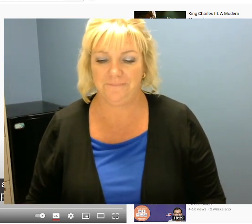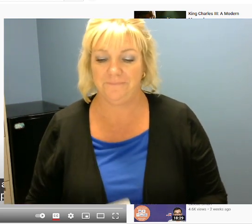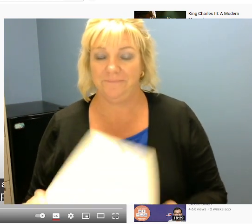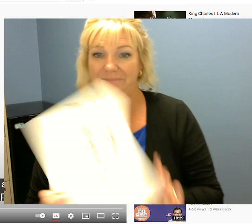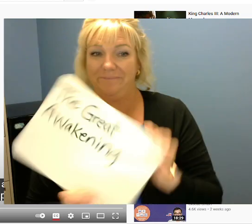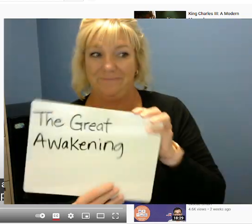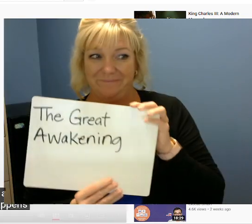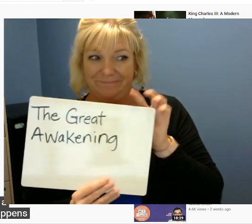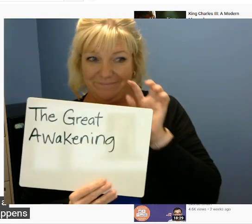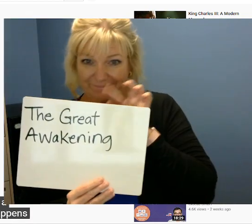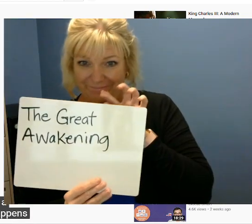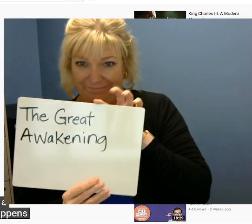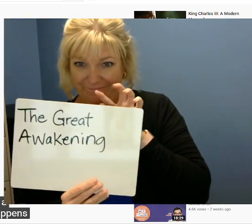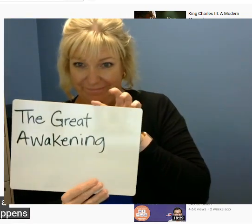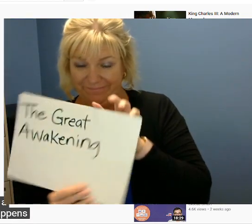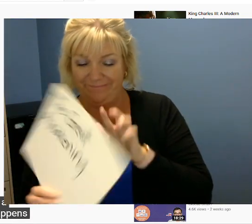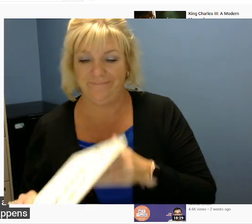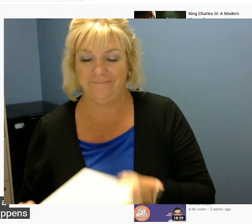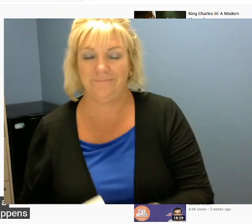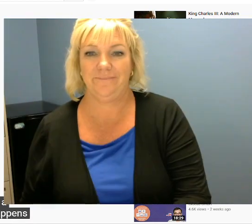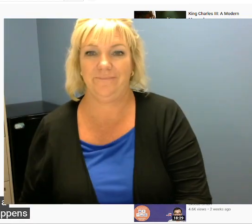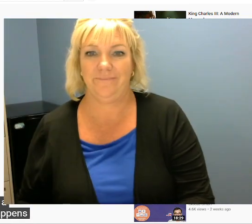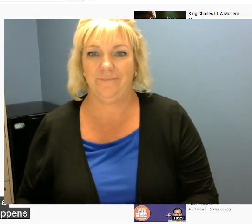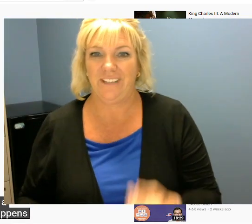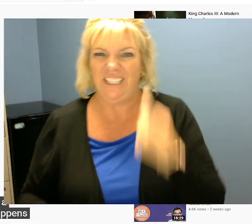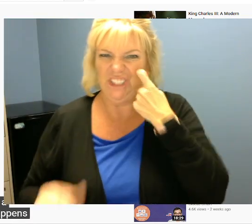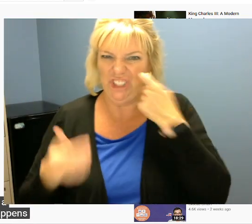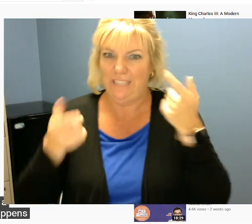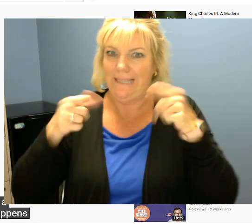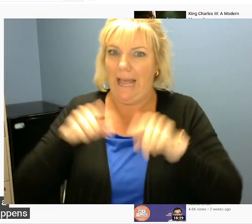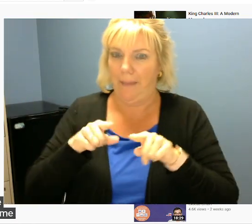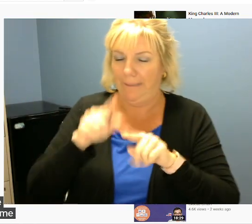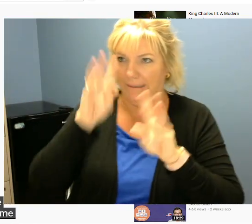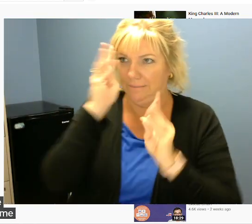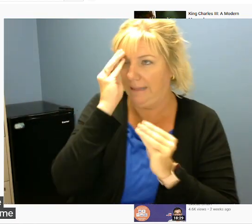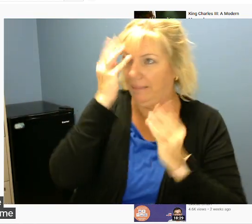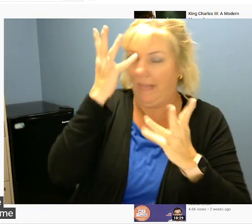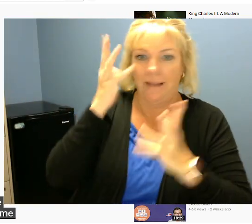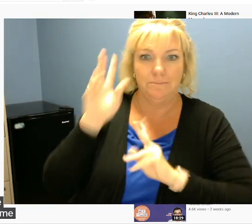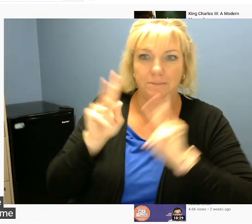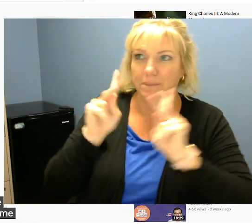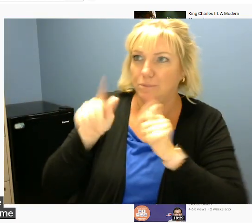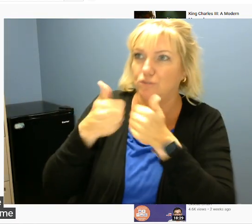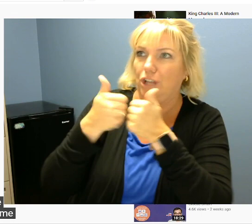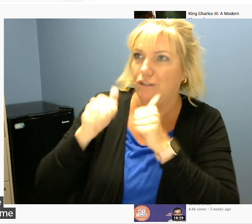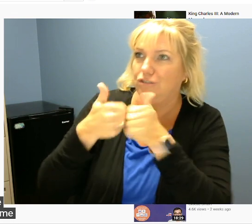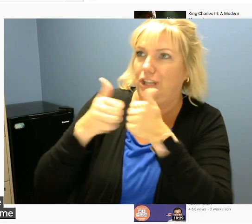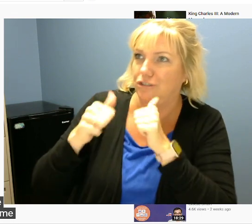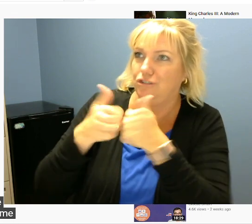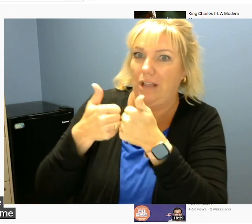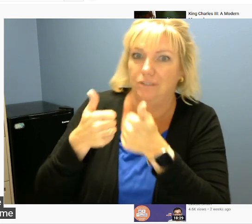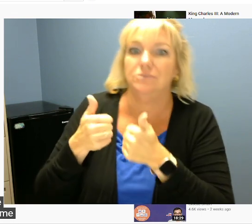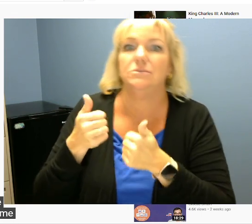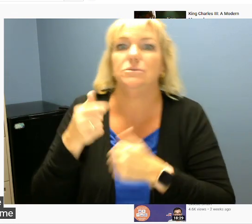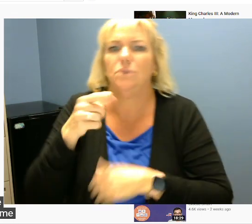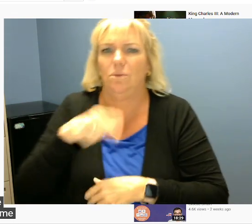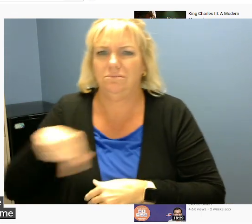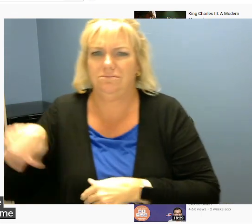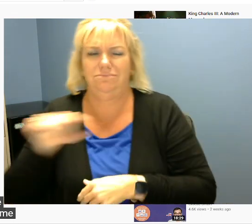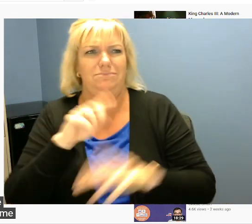All right, so the Great Awakening is a response to the Enlightenment. What happens is there are some ministers